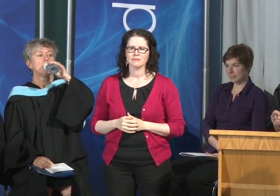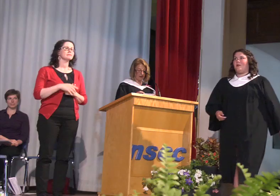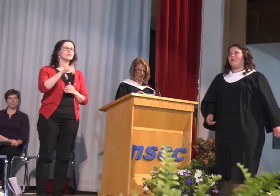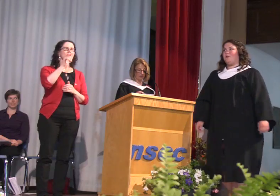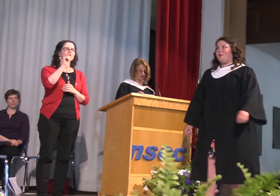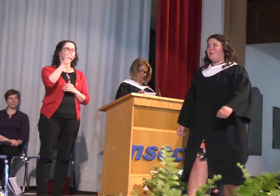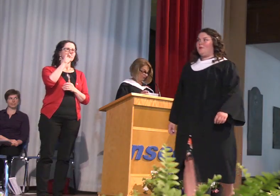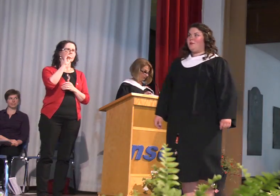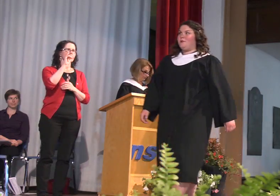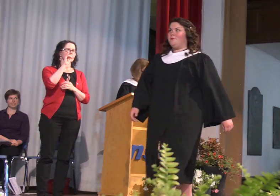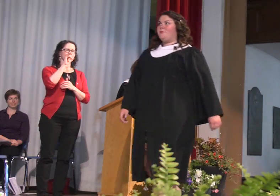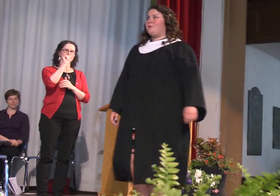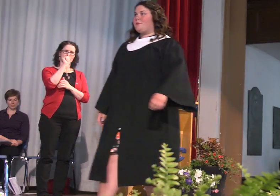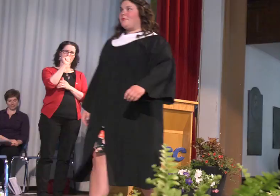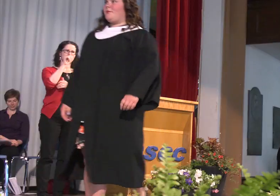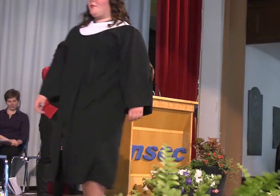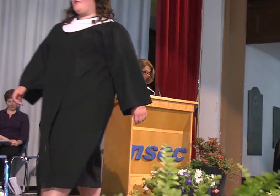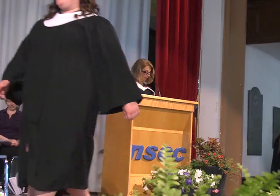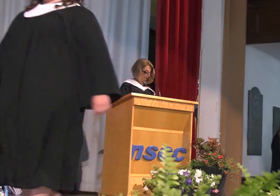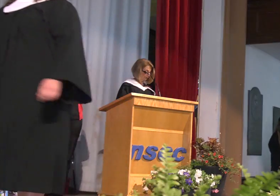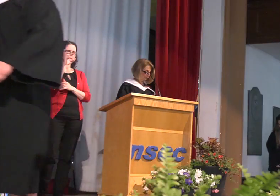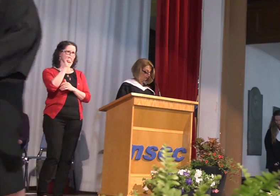Laura Duncanson.